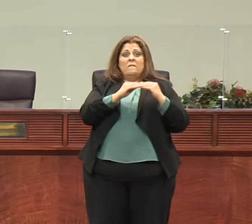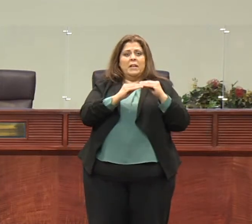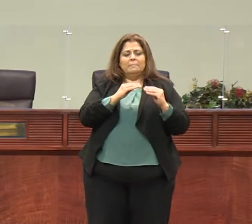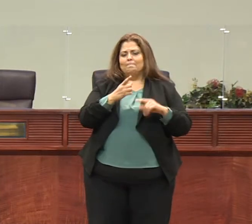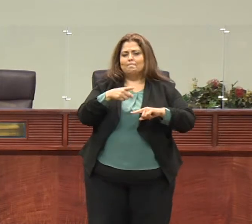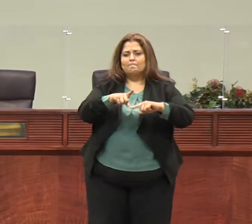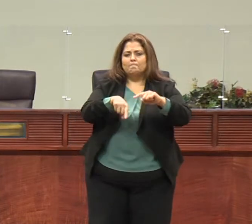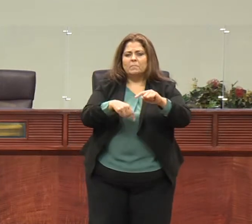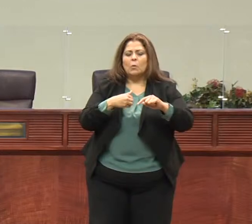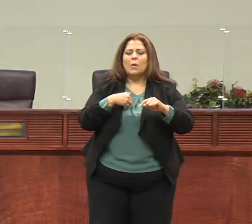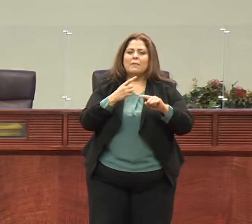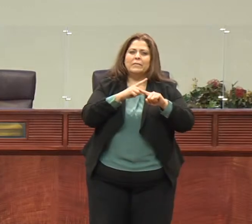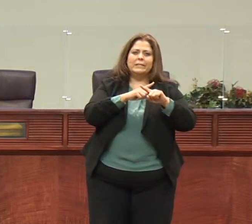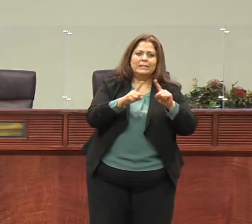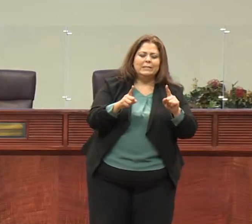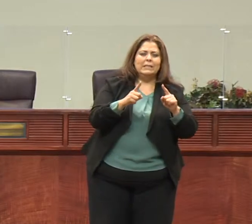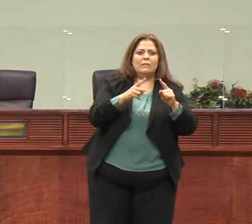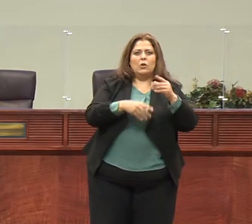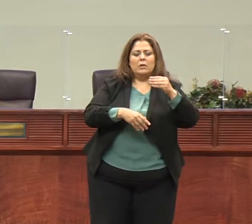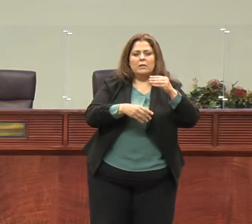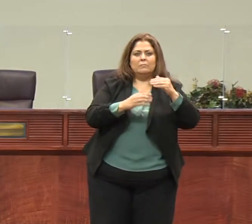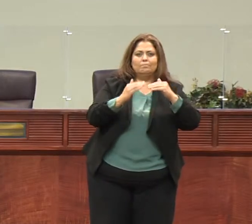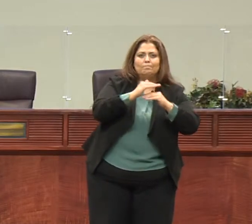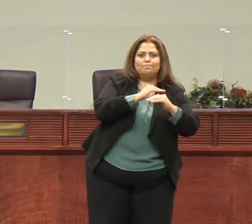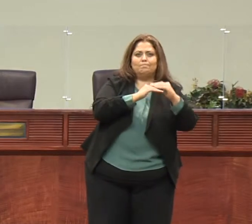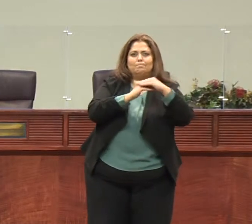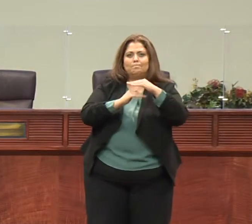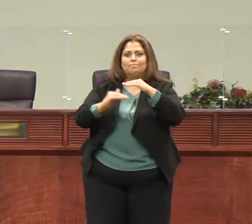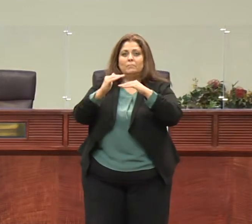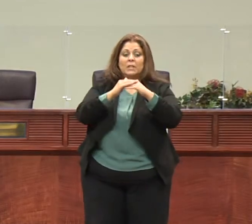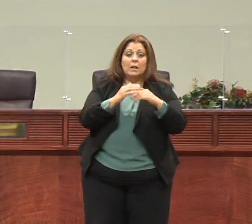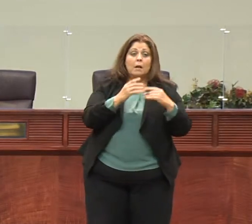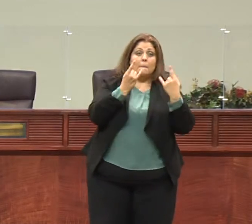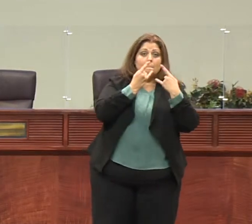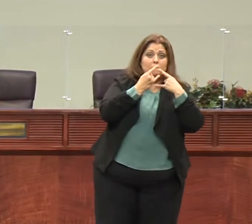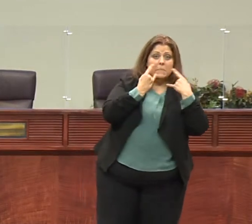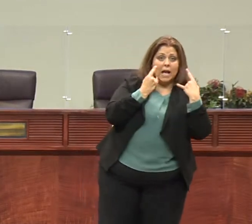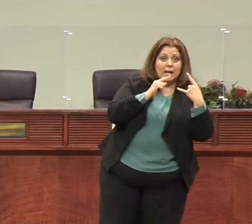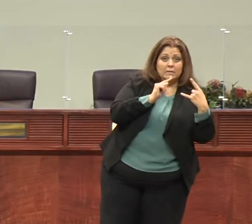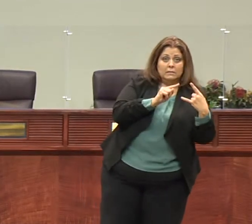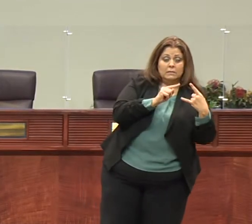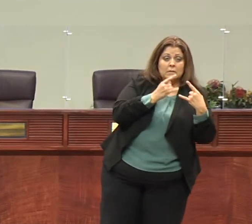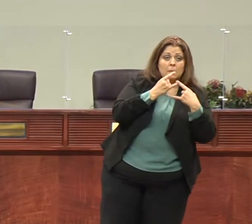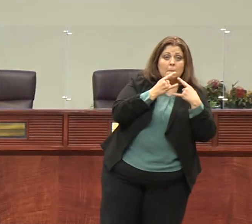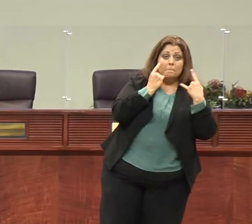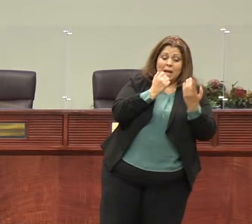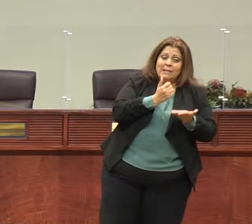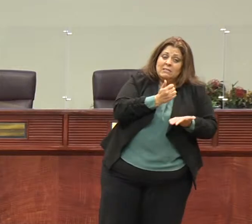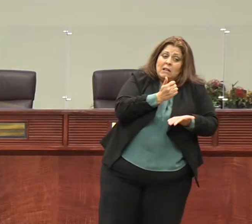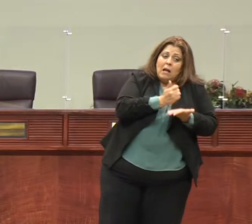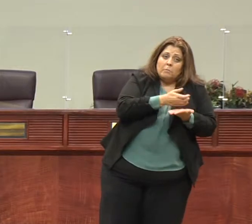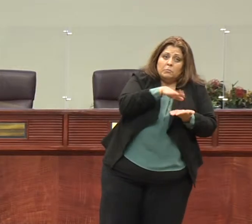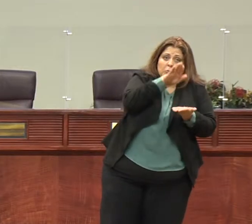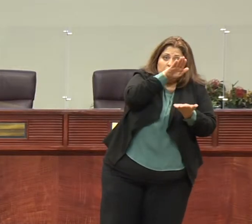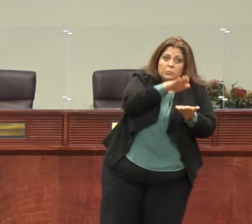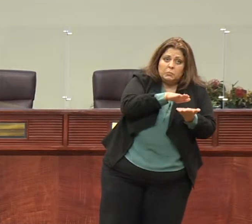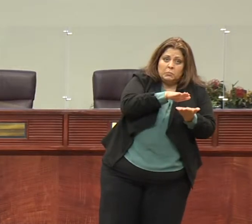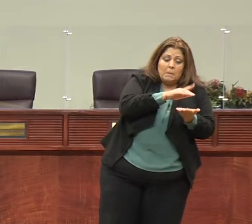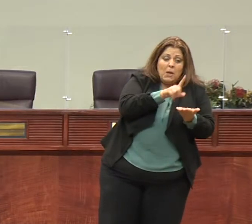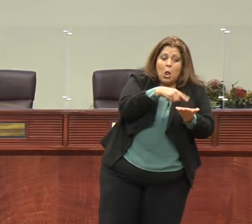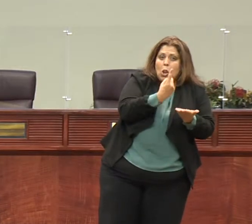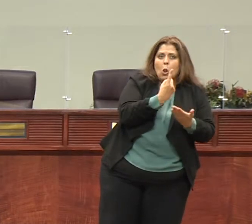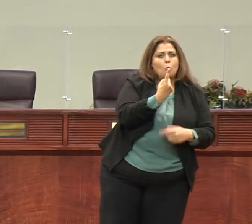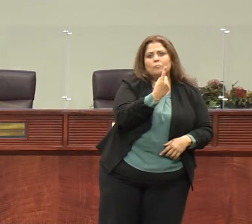by itself. The vaccine is the remedy for what we are experiencing. But besides the vaccine, the mask will not do it by